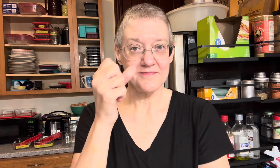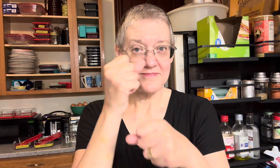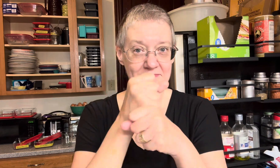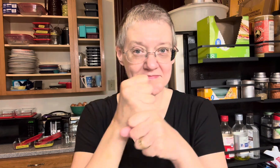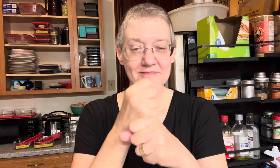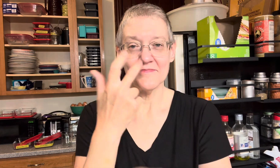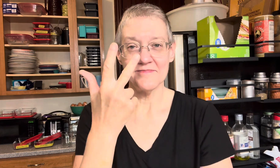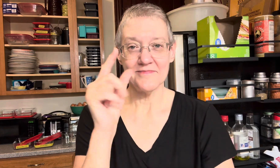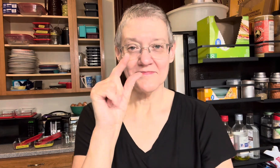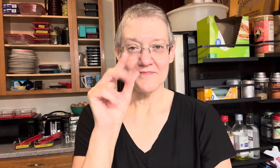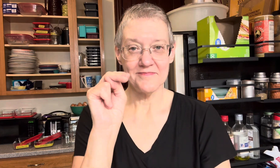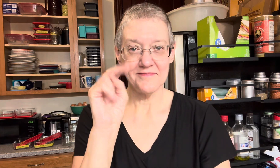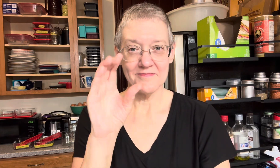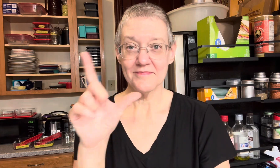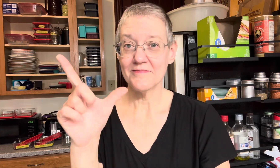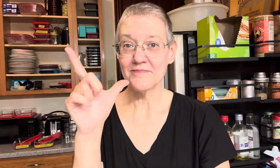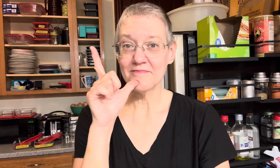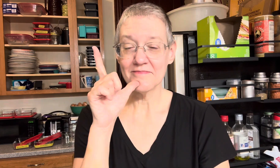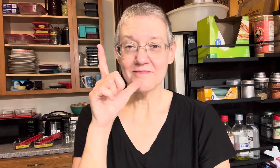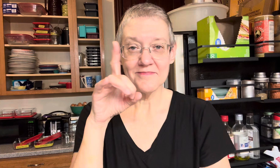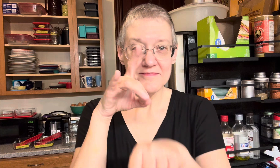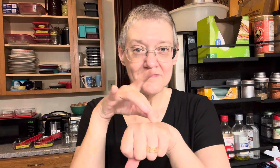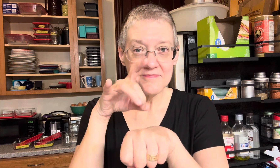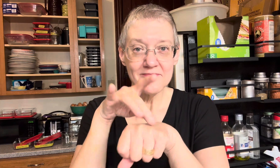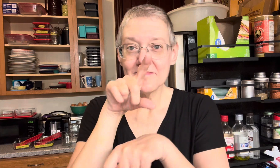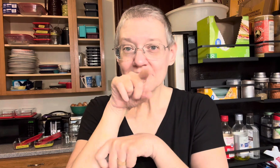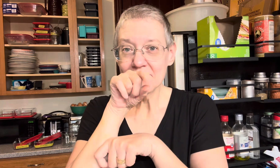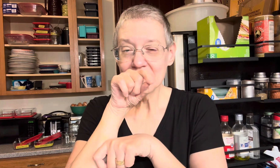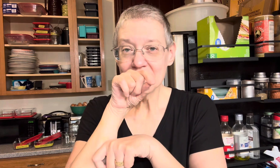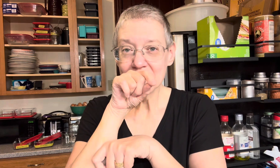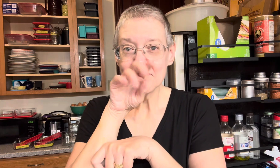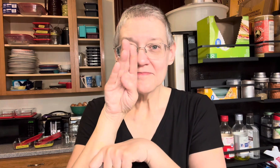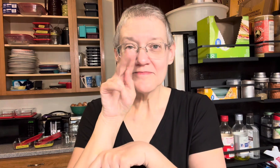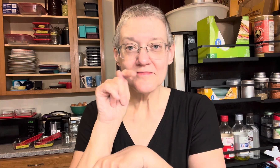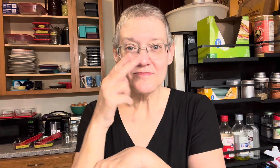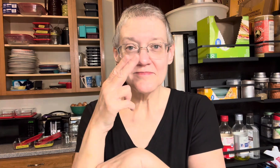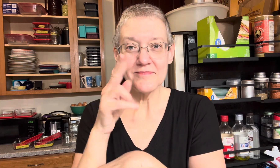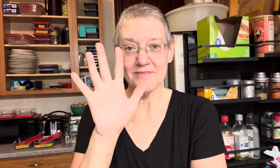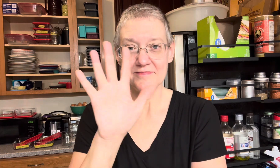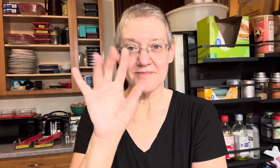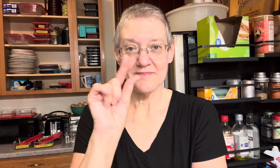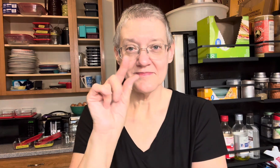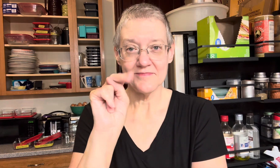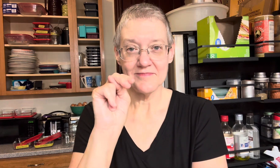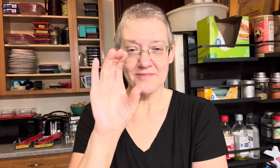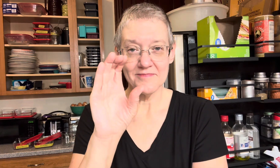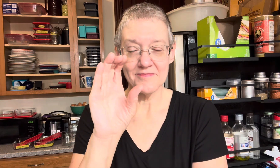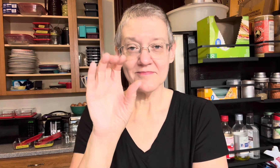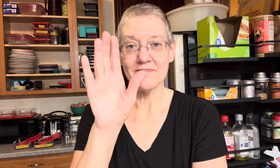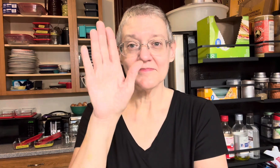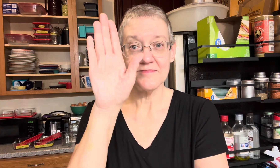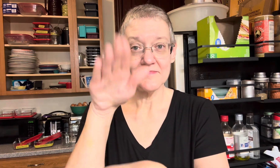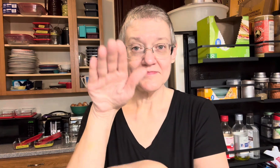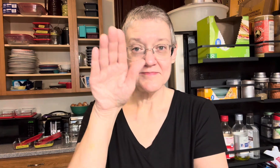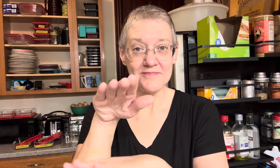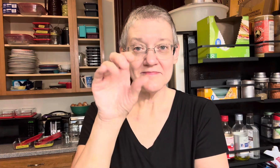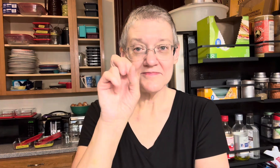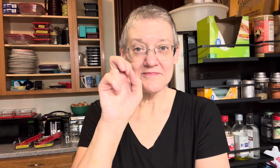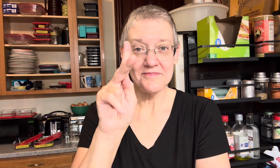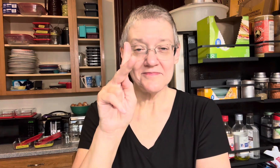Morning snack coffee, 3 grams of net carbs. Pumpkin and chicken lunch, 5 grams of net carbs. Afternoon